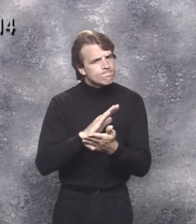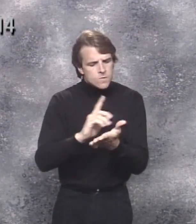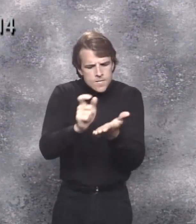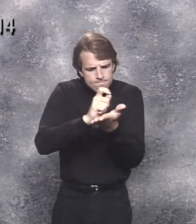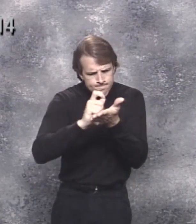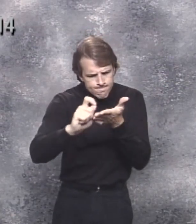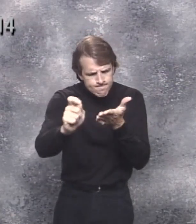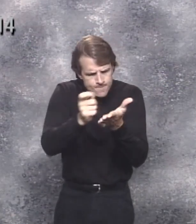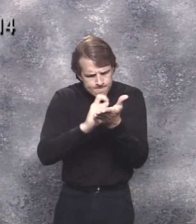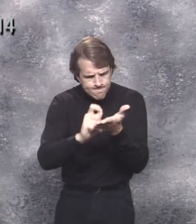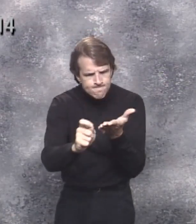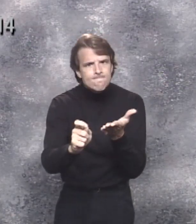Seriously filling out forms.